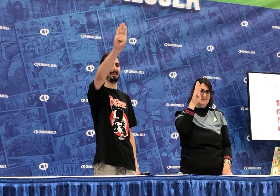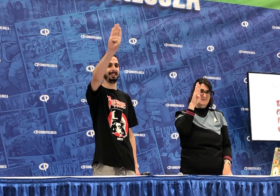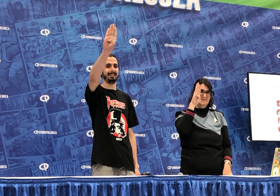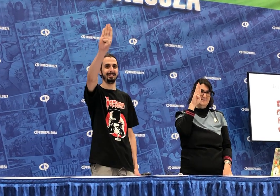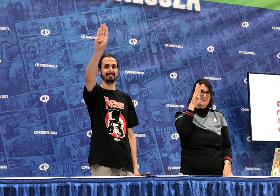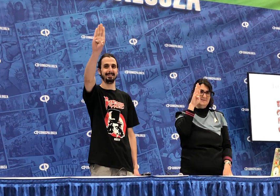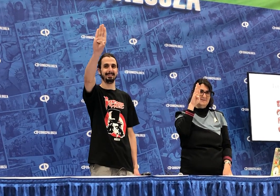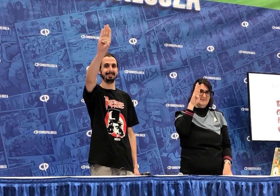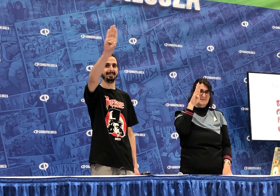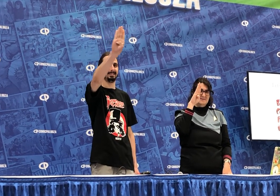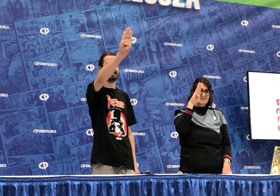B,